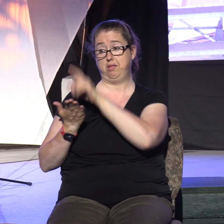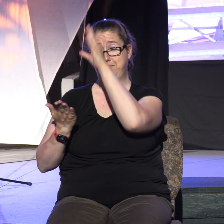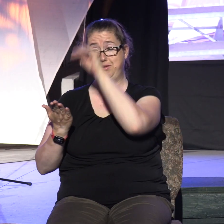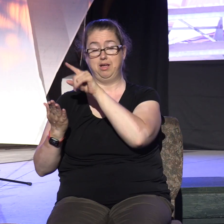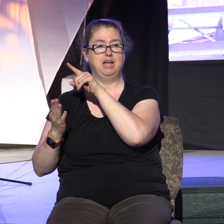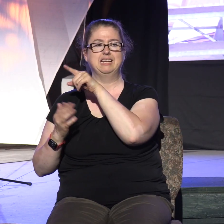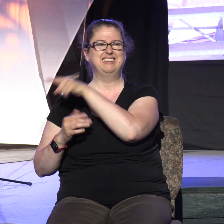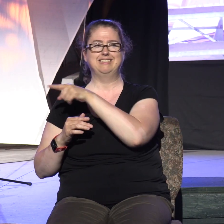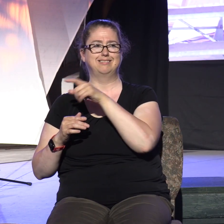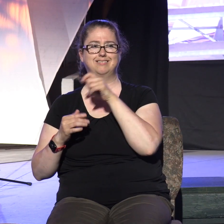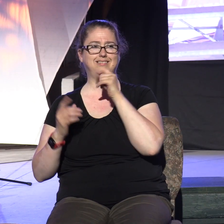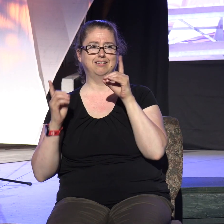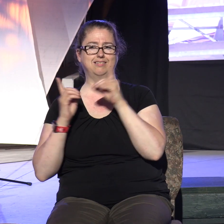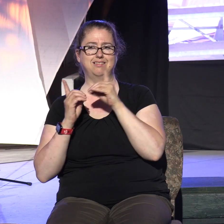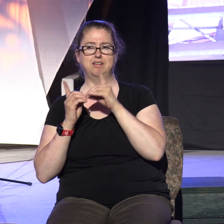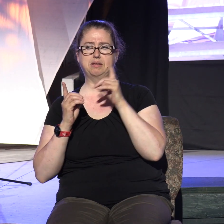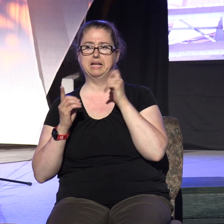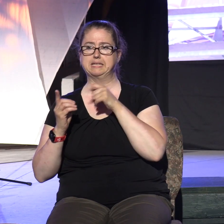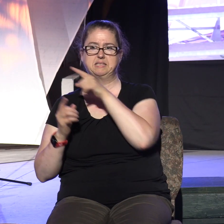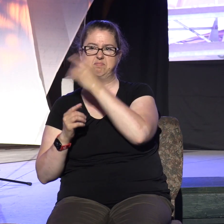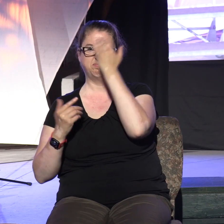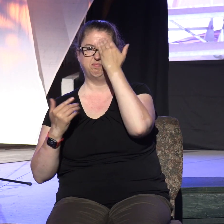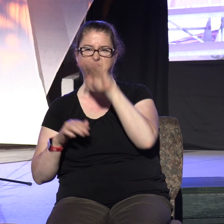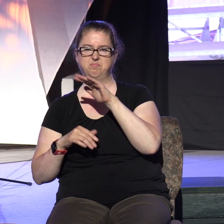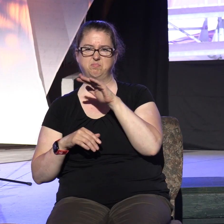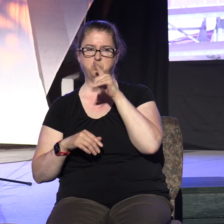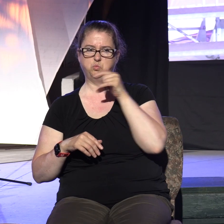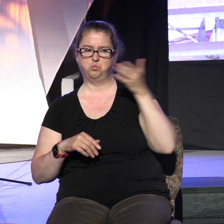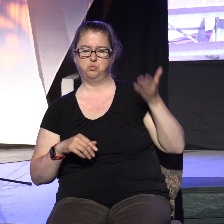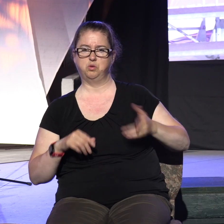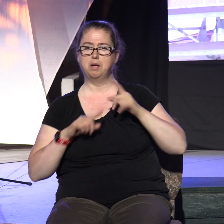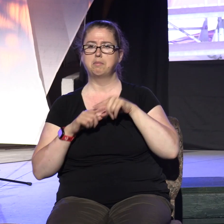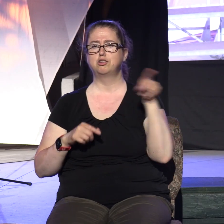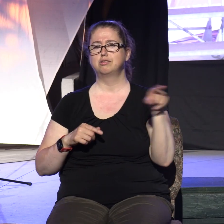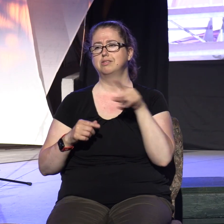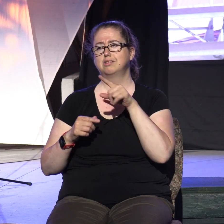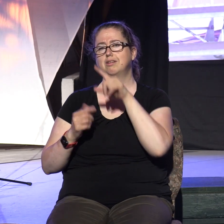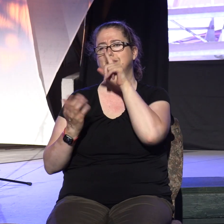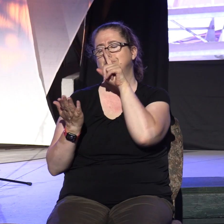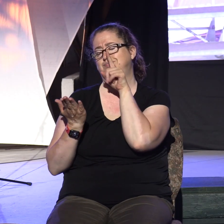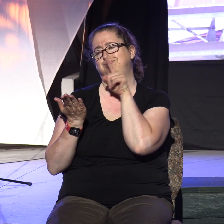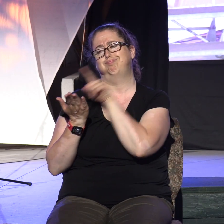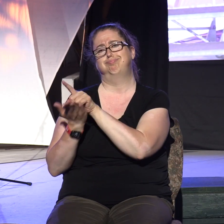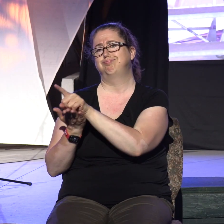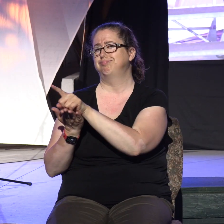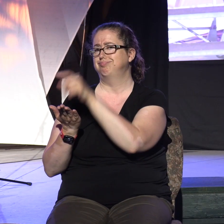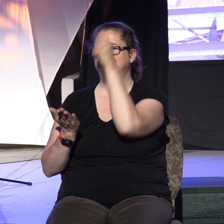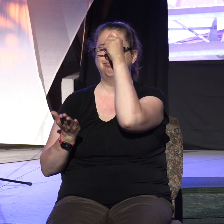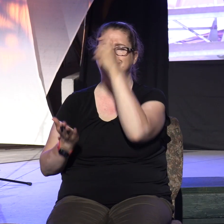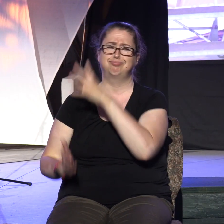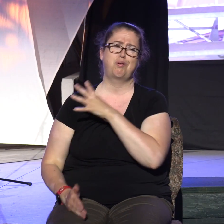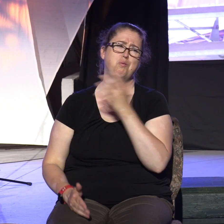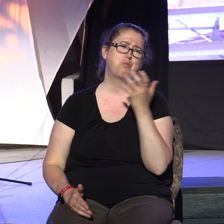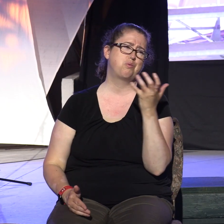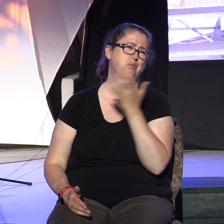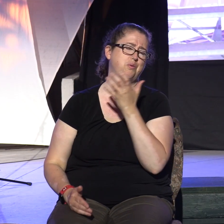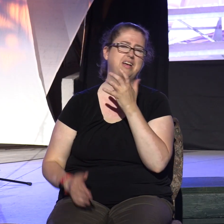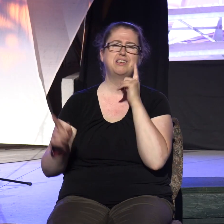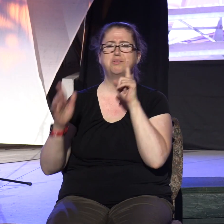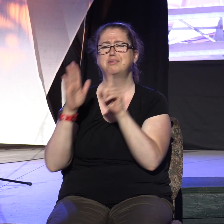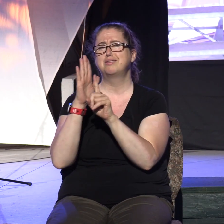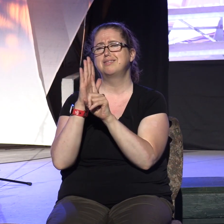was tall and dark and handsome, incredibly athletic and smart. He was the